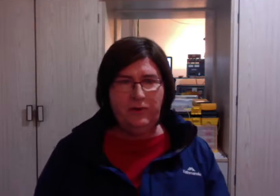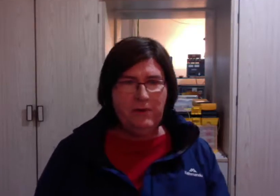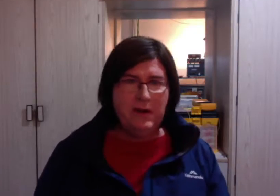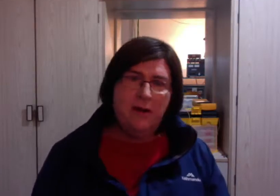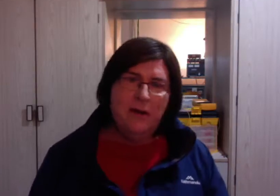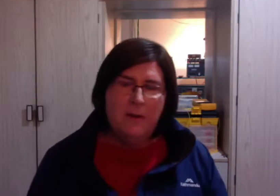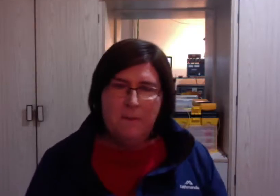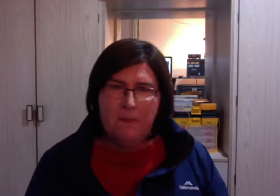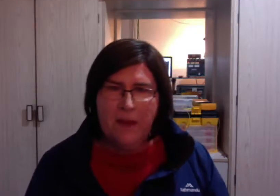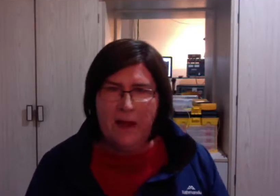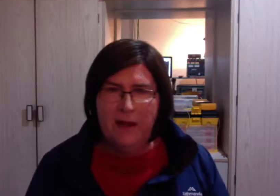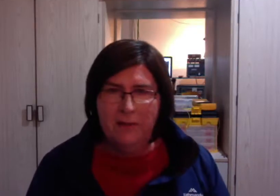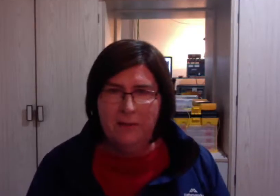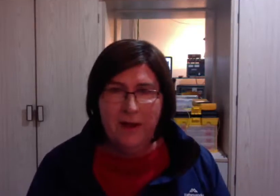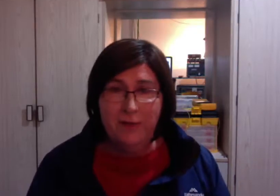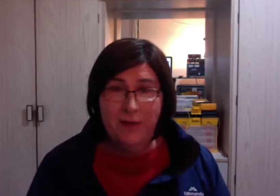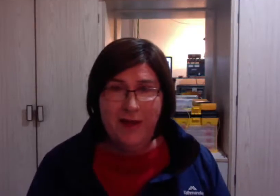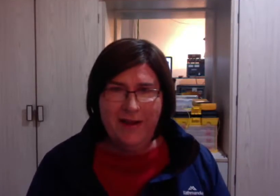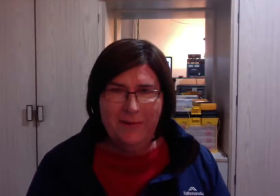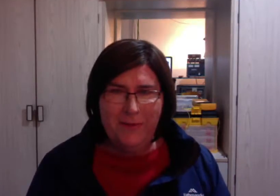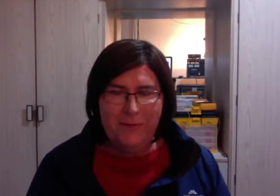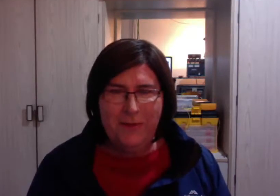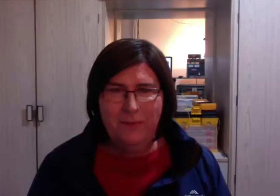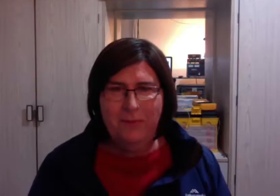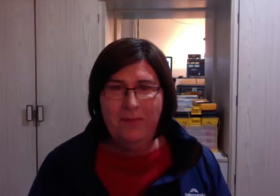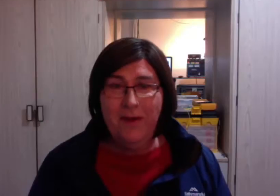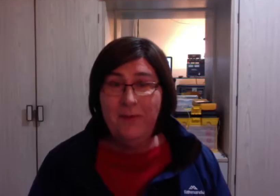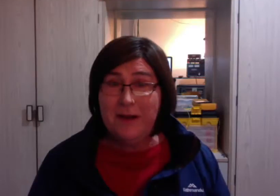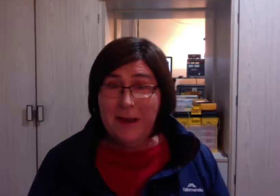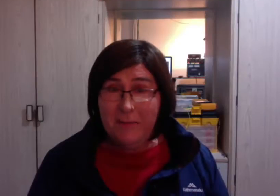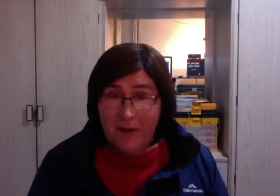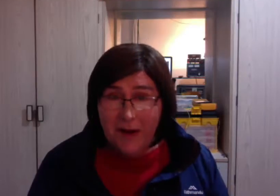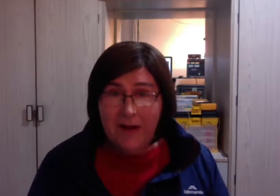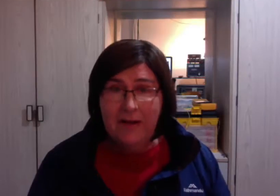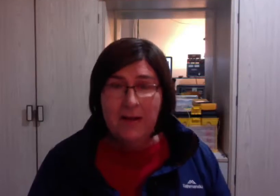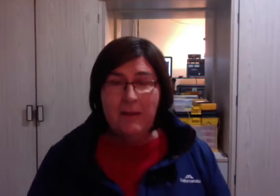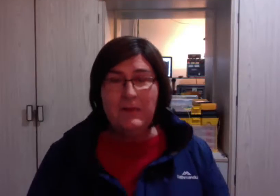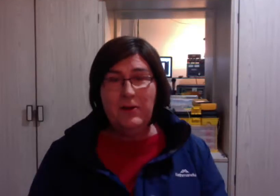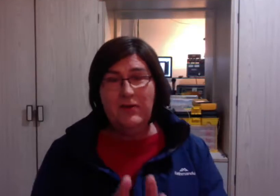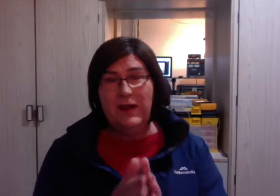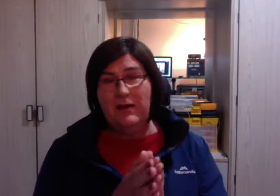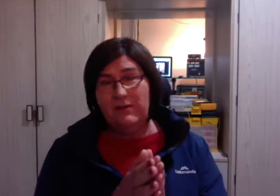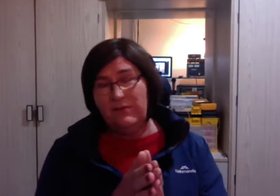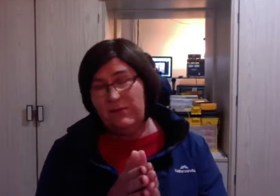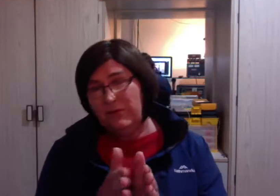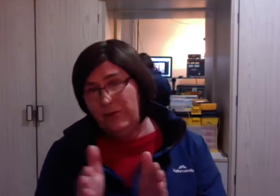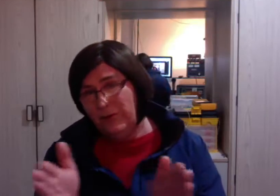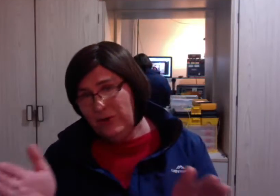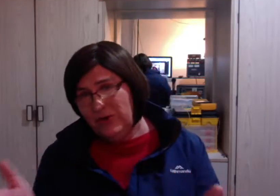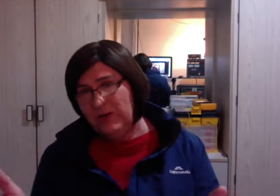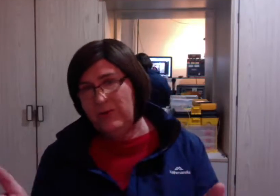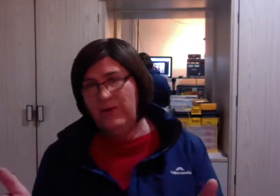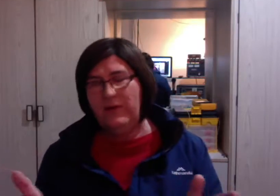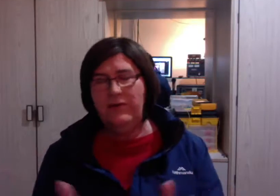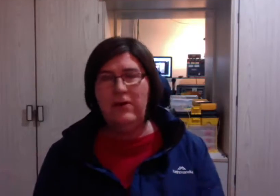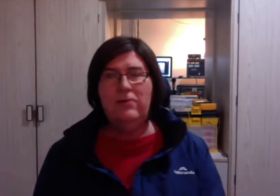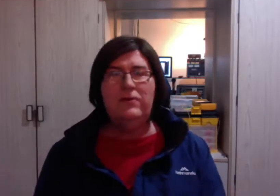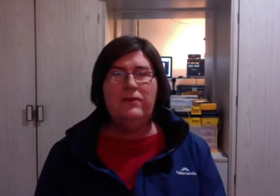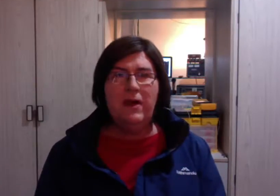Creek. When I do that, we'll camp the night, because our tour schedules are so